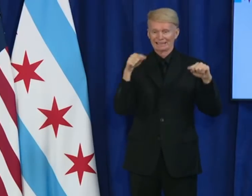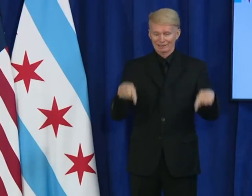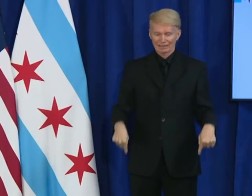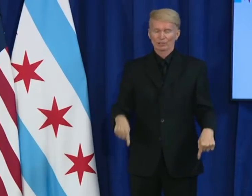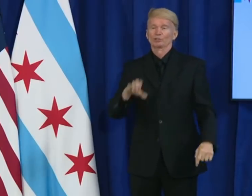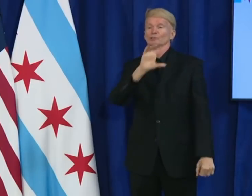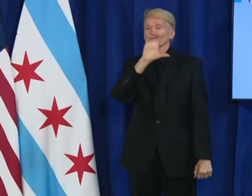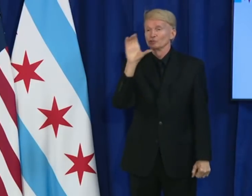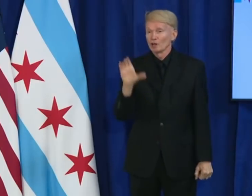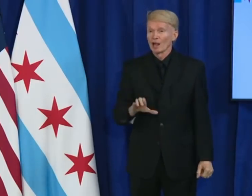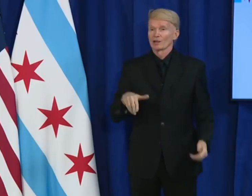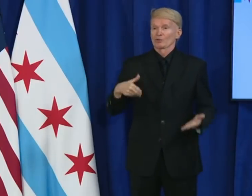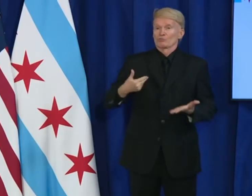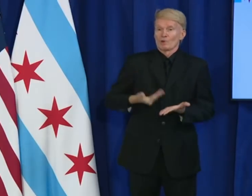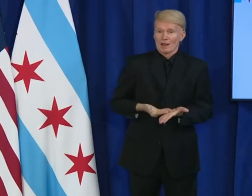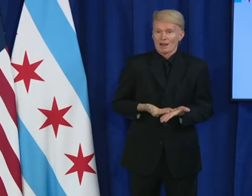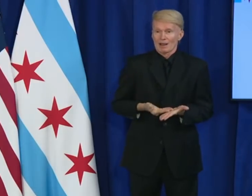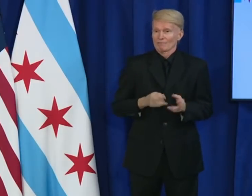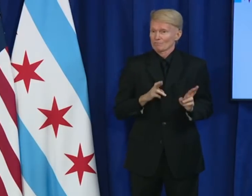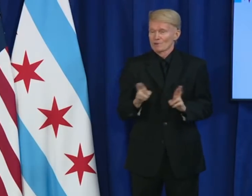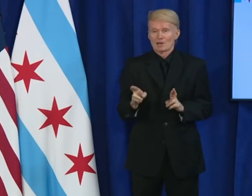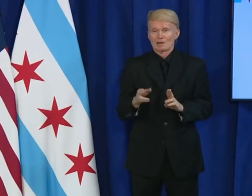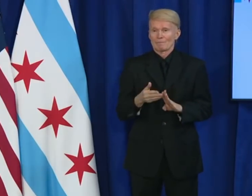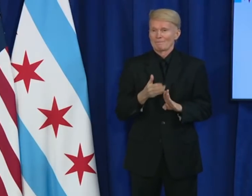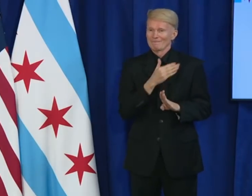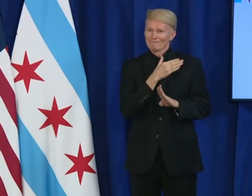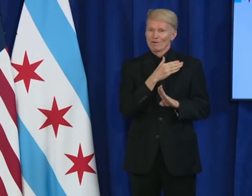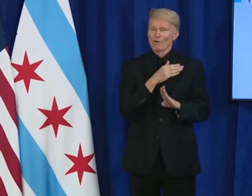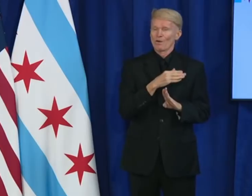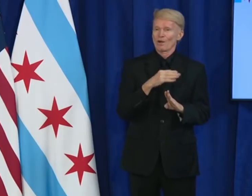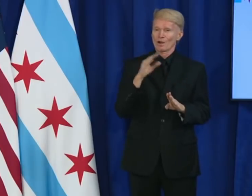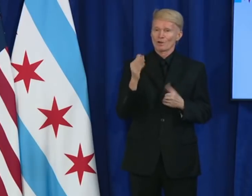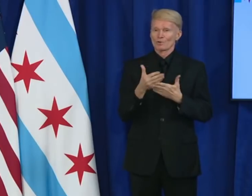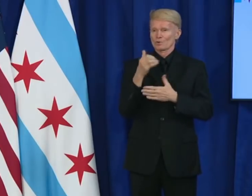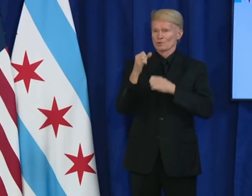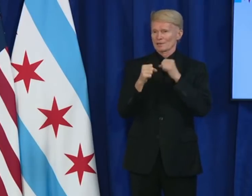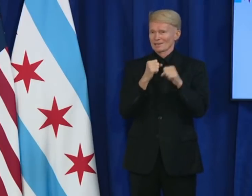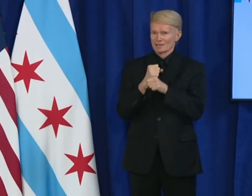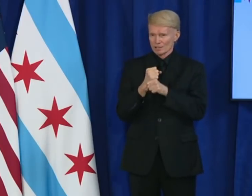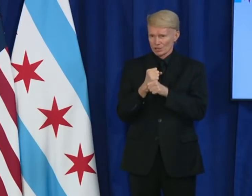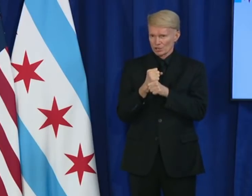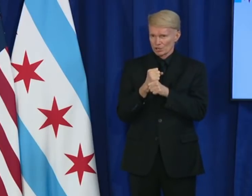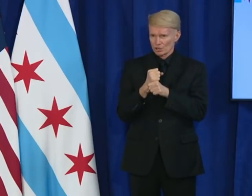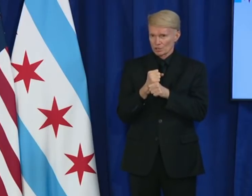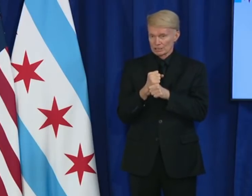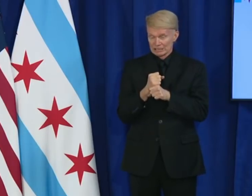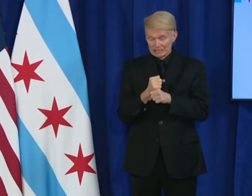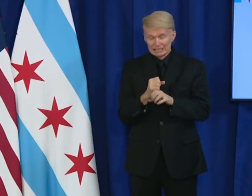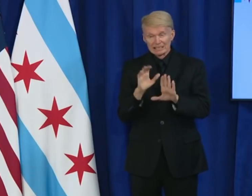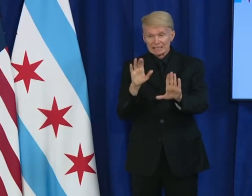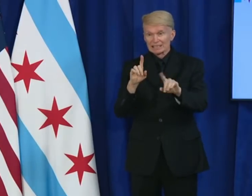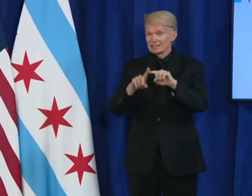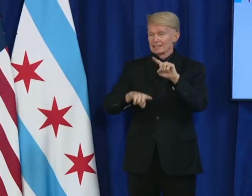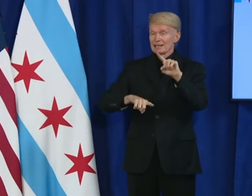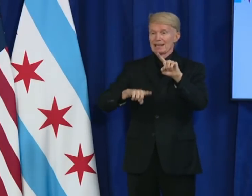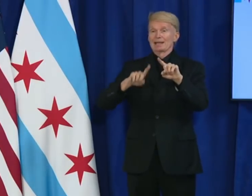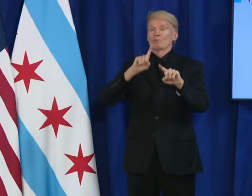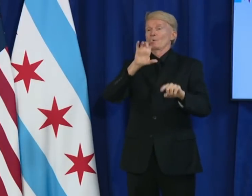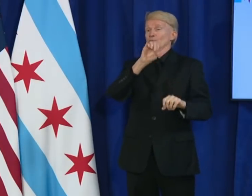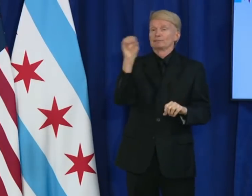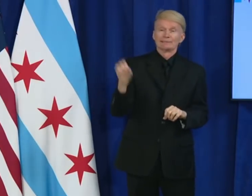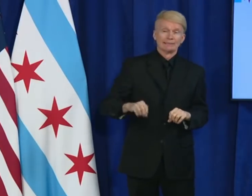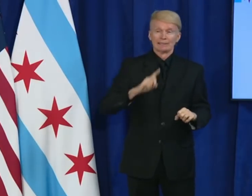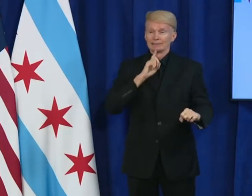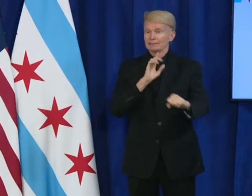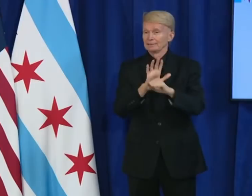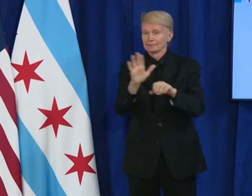here in Chicago before the end of the year. We don't know that for a fact.